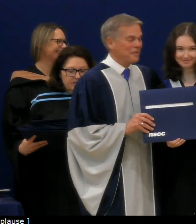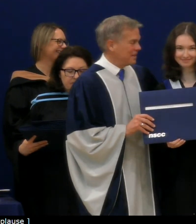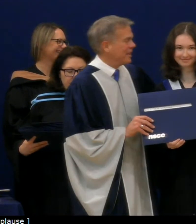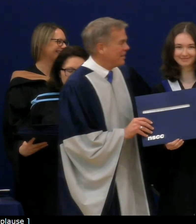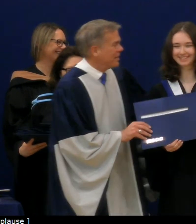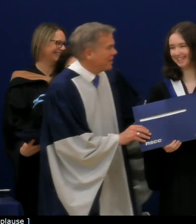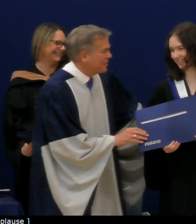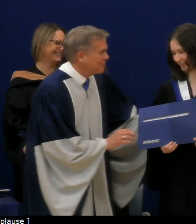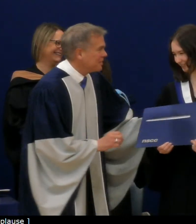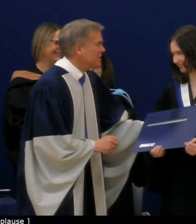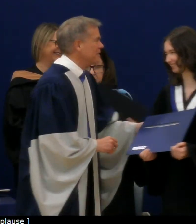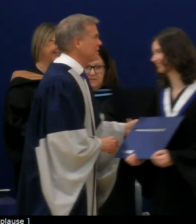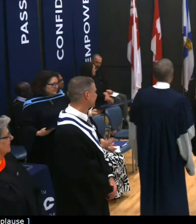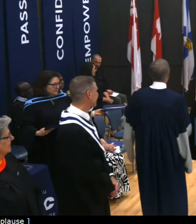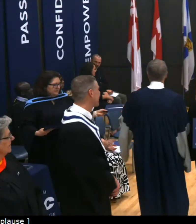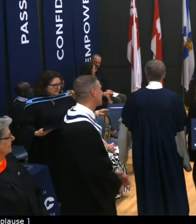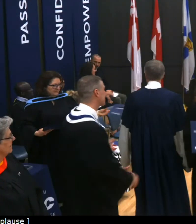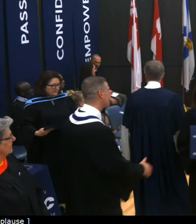Kennedy Crow.